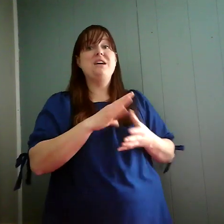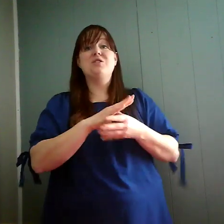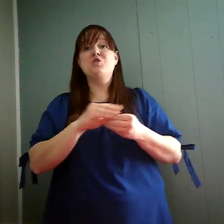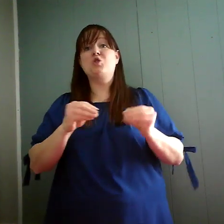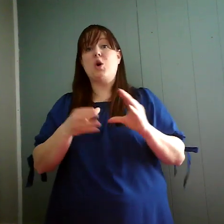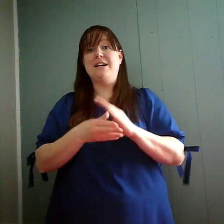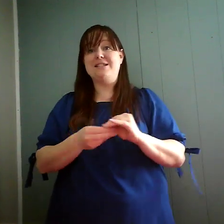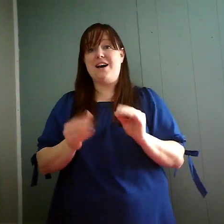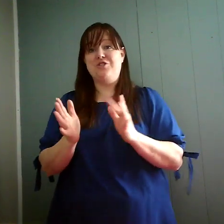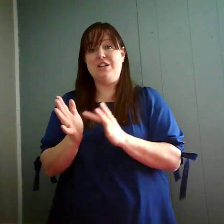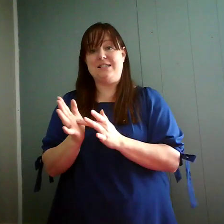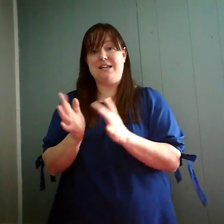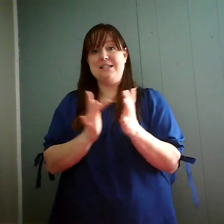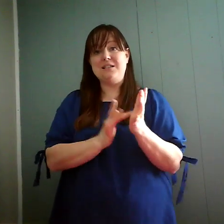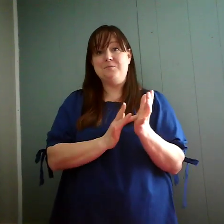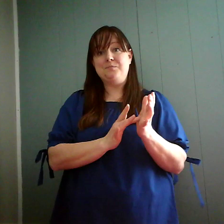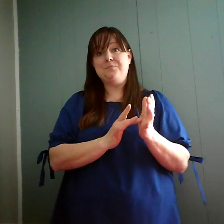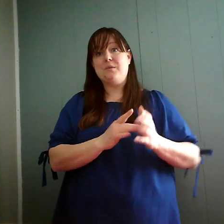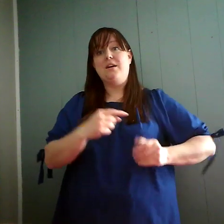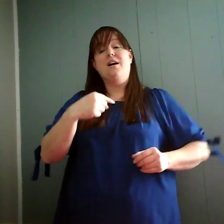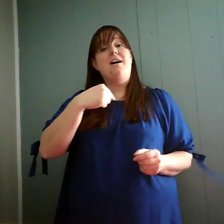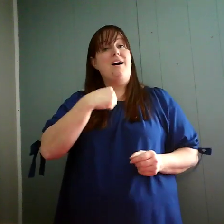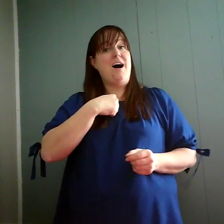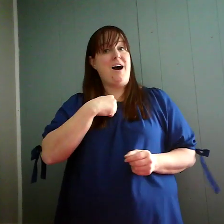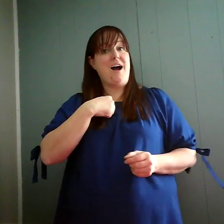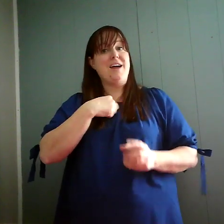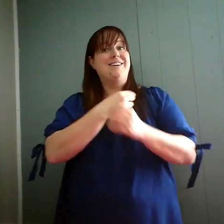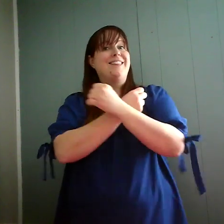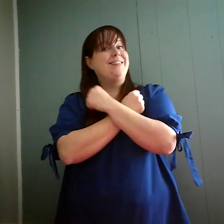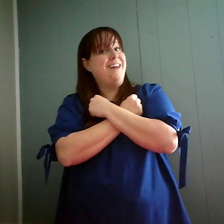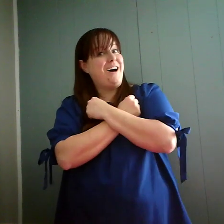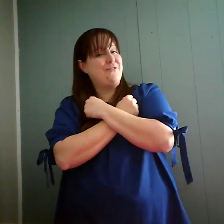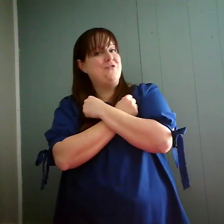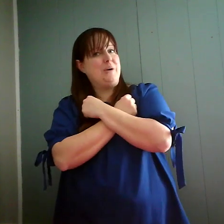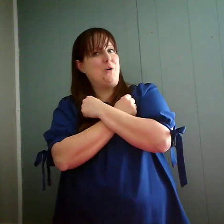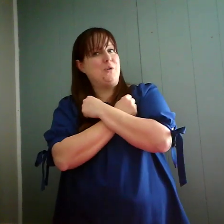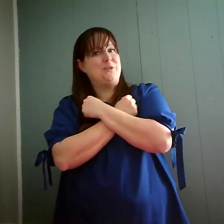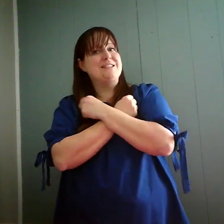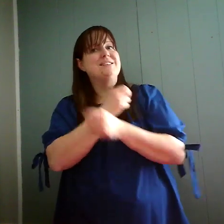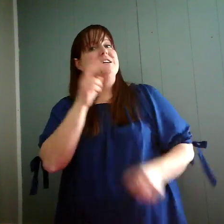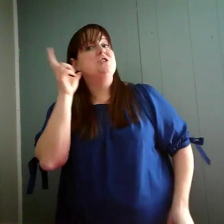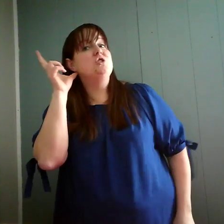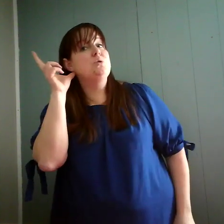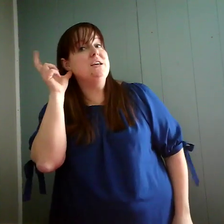the stories of Jesus. I love, we know those ones, to